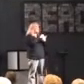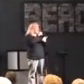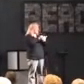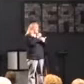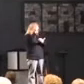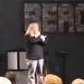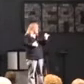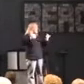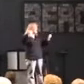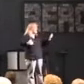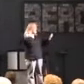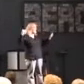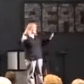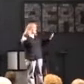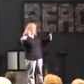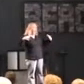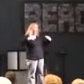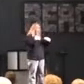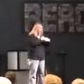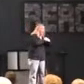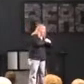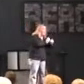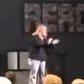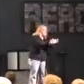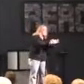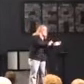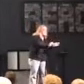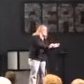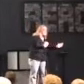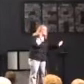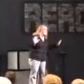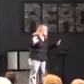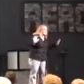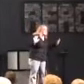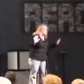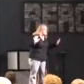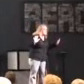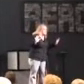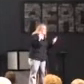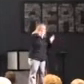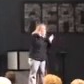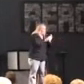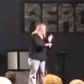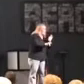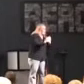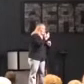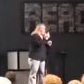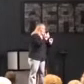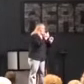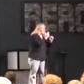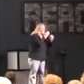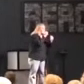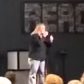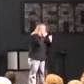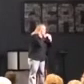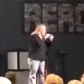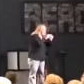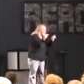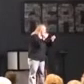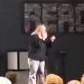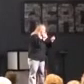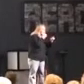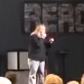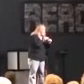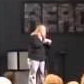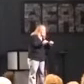6 pages, and a lot of time, and we had to bring it down to 2 lines. 13 characters for life. And,